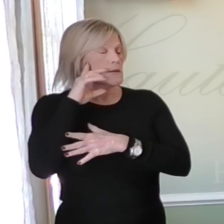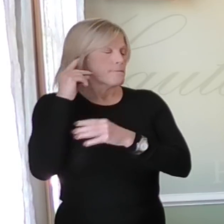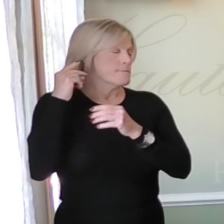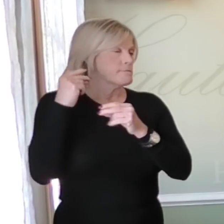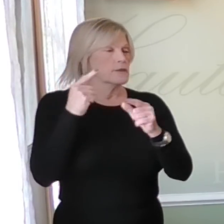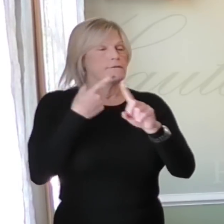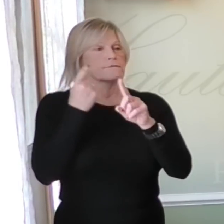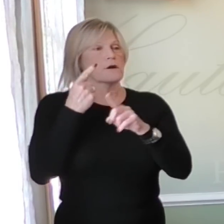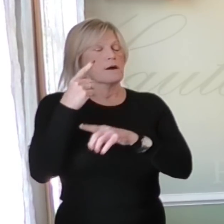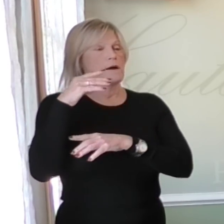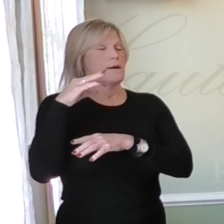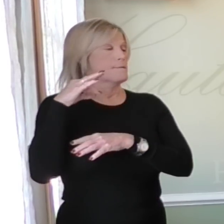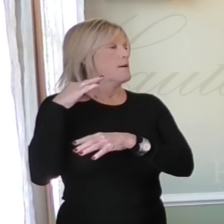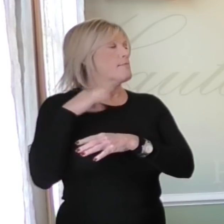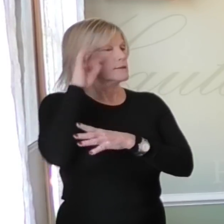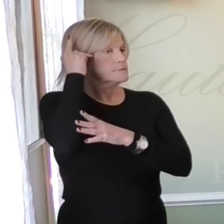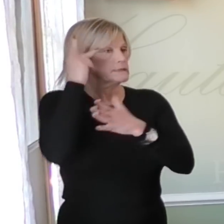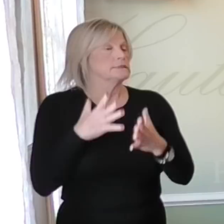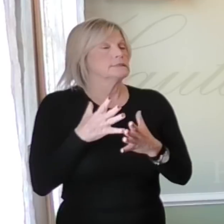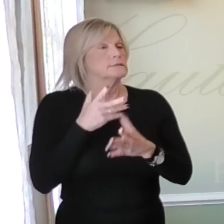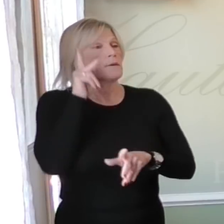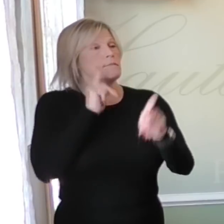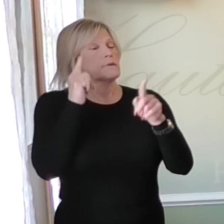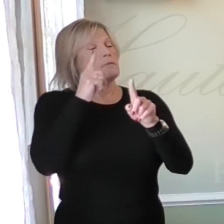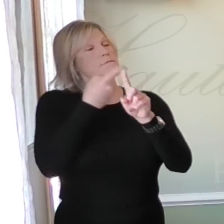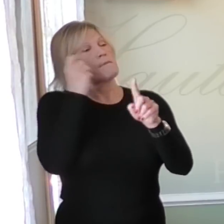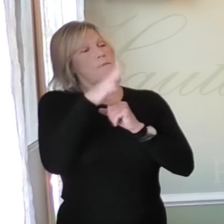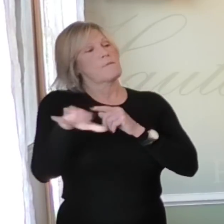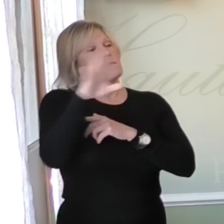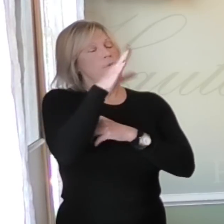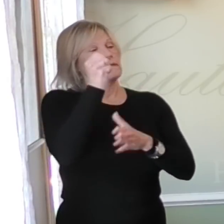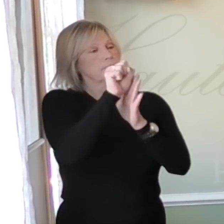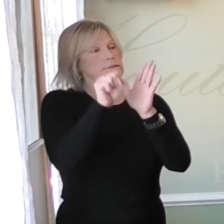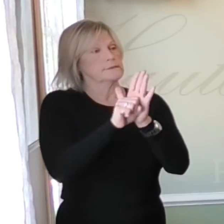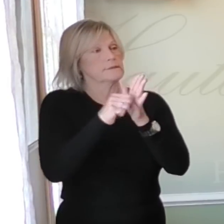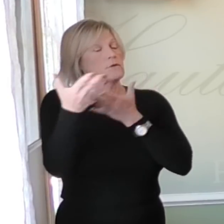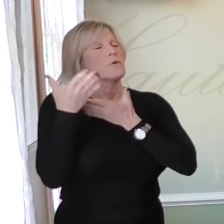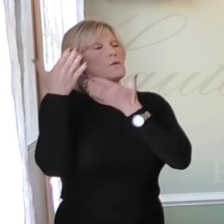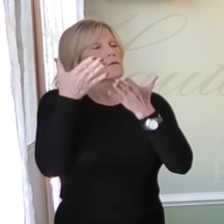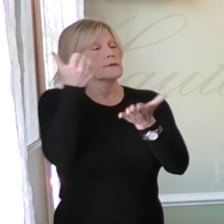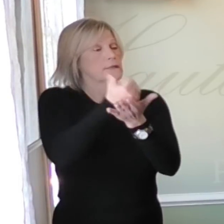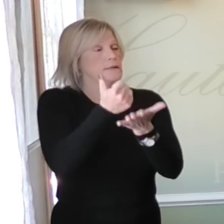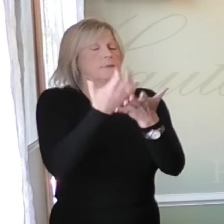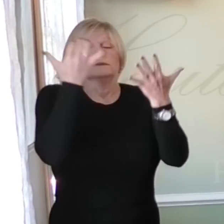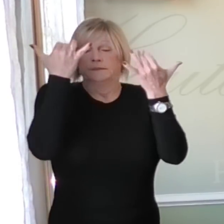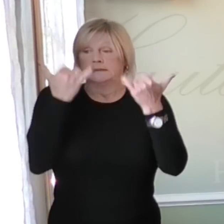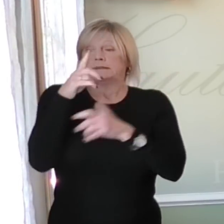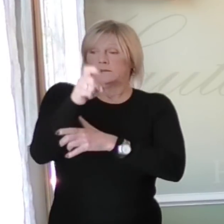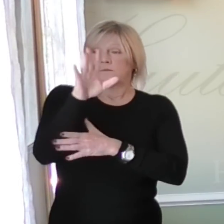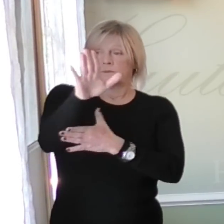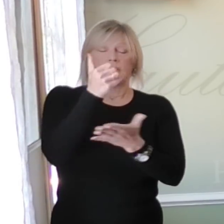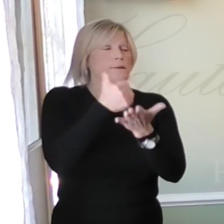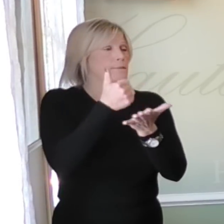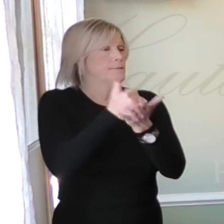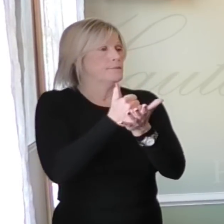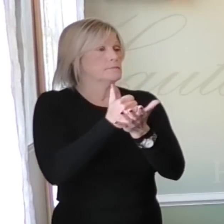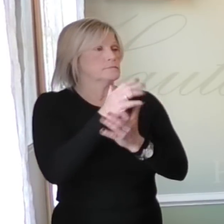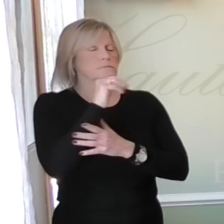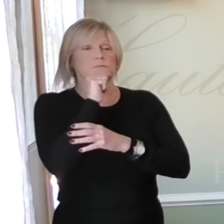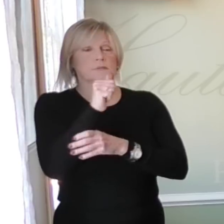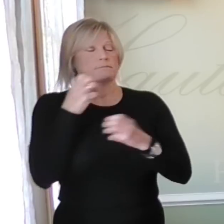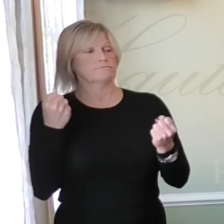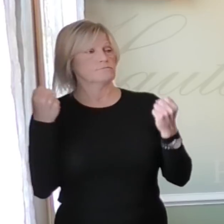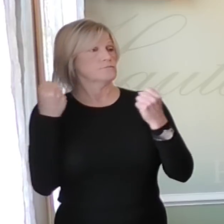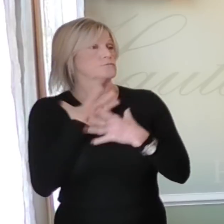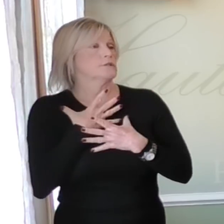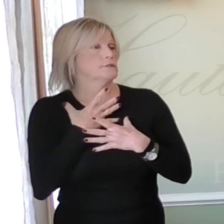from elected officials and colleagues around the state offering help. We now need your help. And we're not going to be